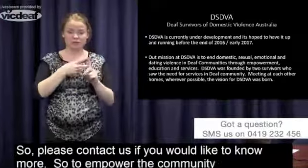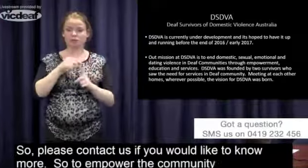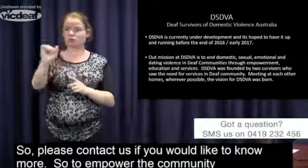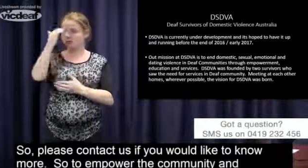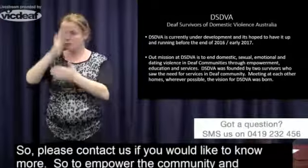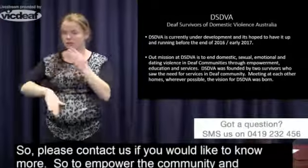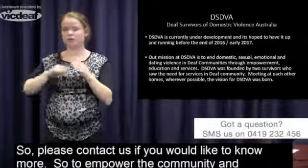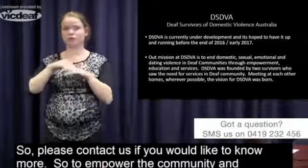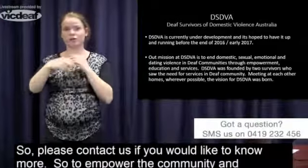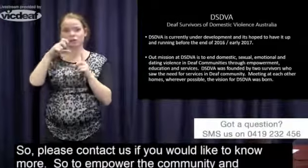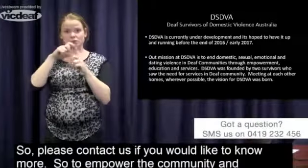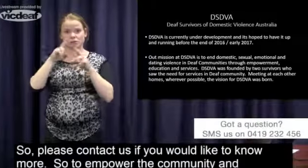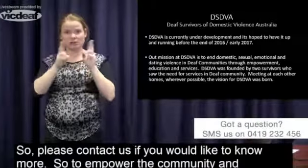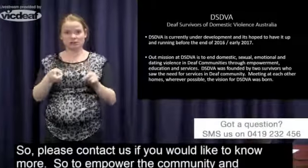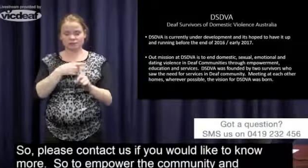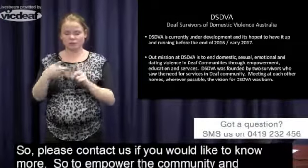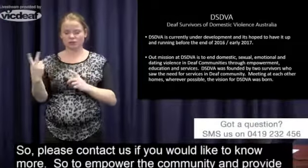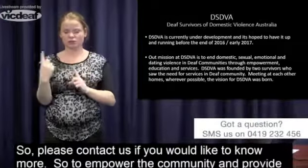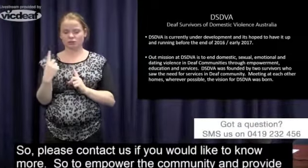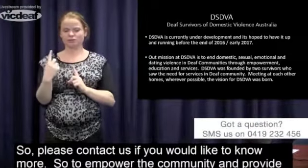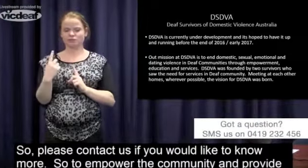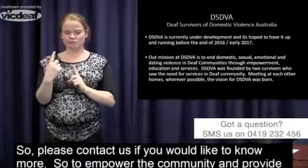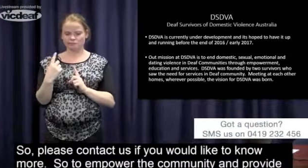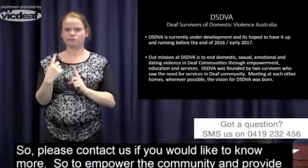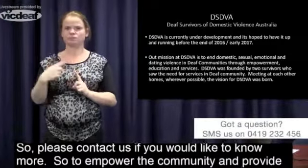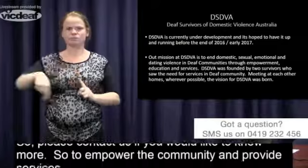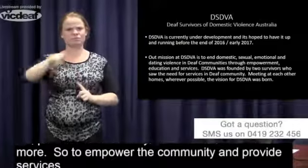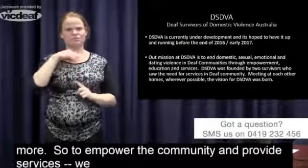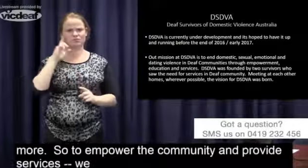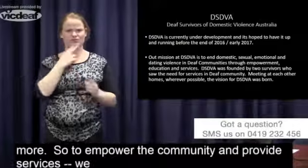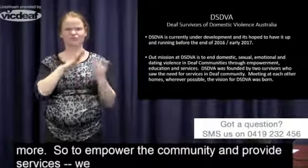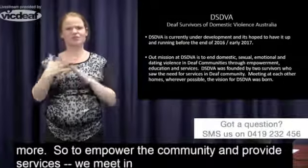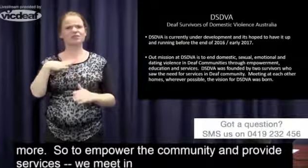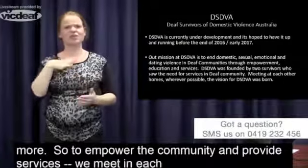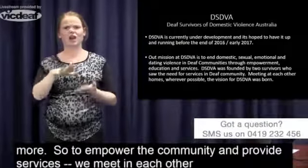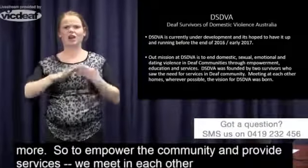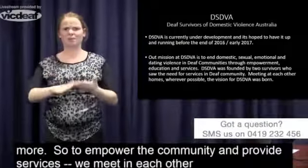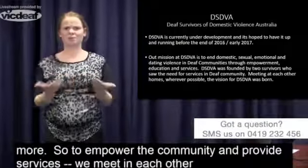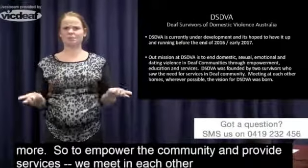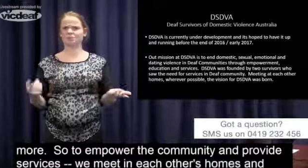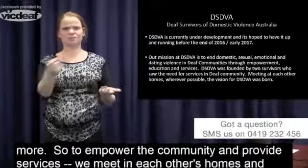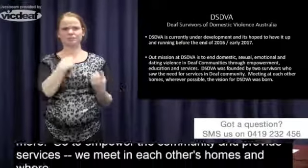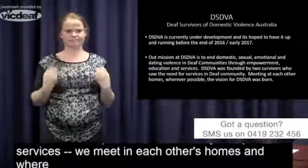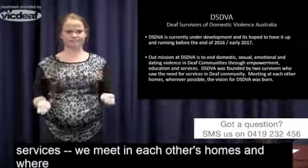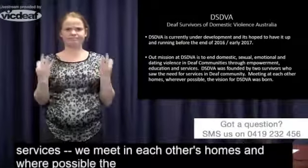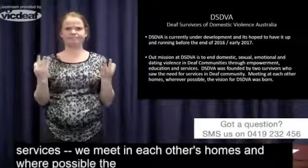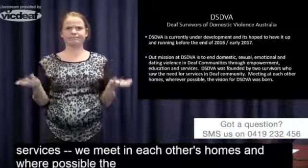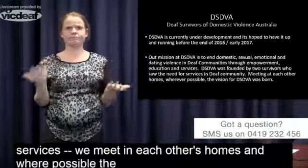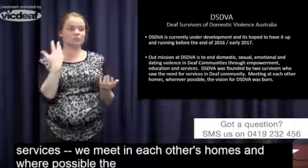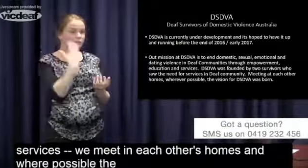by meeting in each other's homes, and where possible, the vision for DSDVA was born from that. So if you're looking for